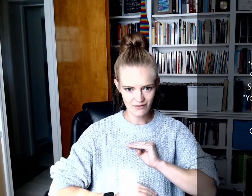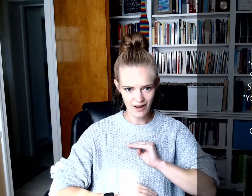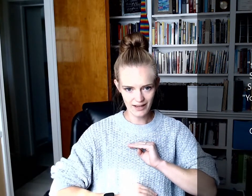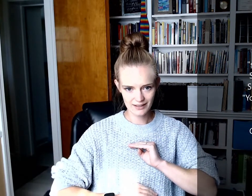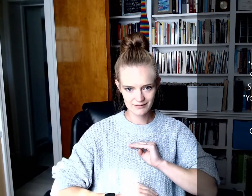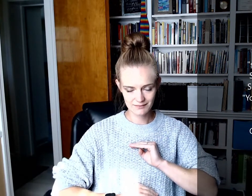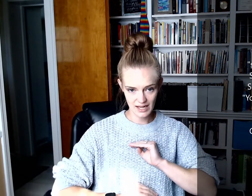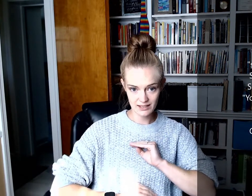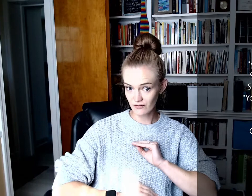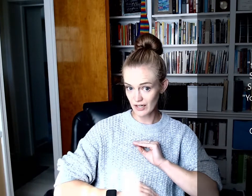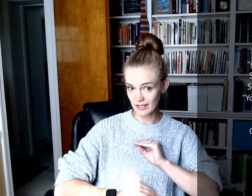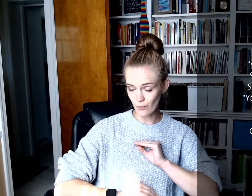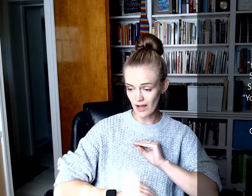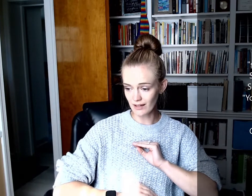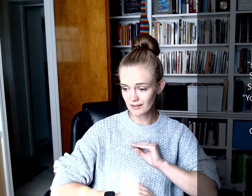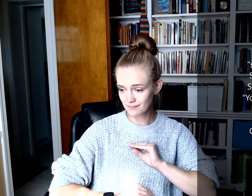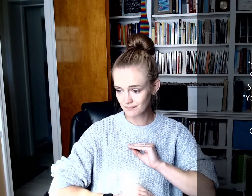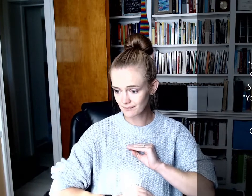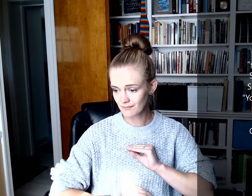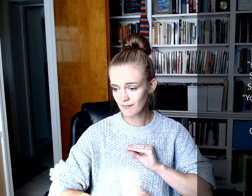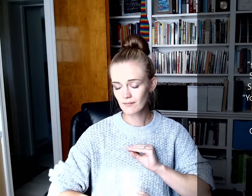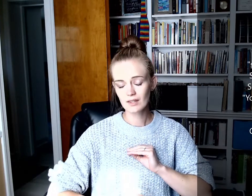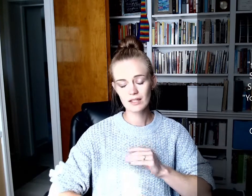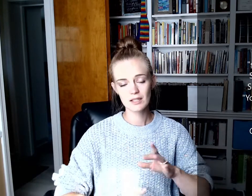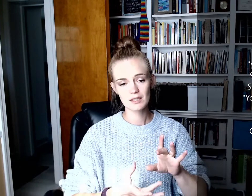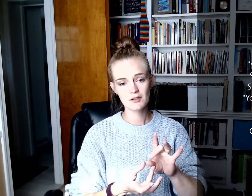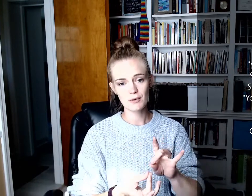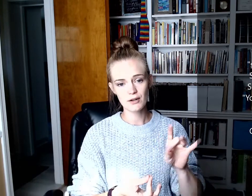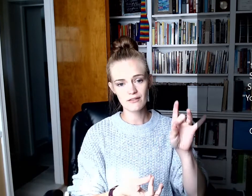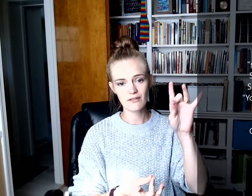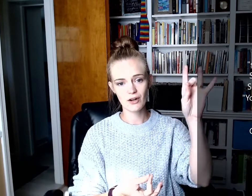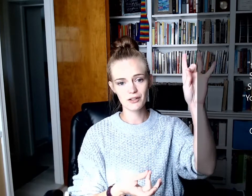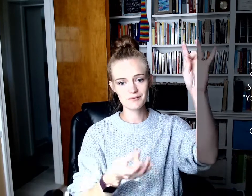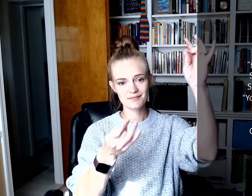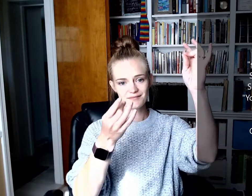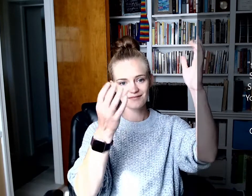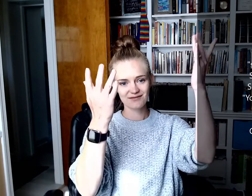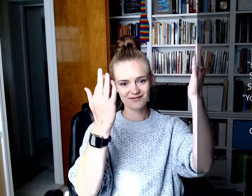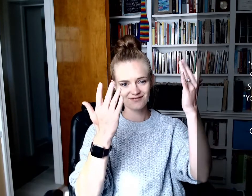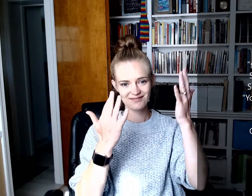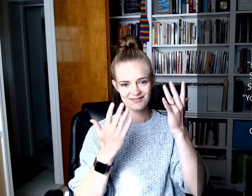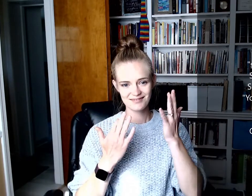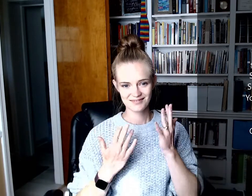satisfied, as for it is well, spirit fall,